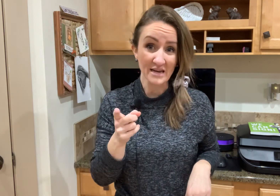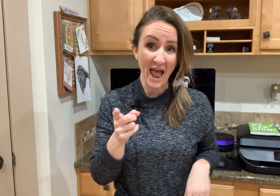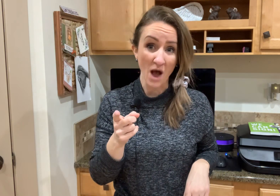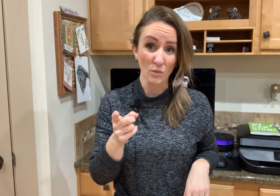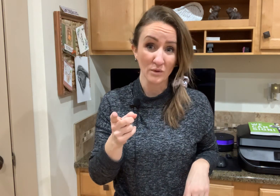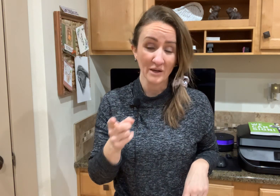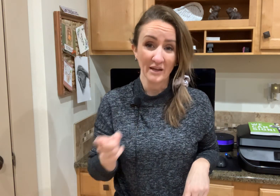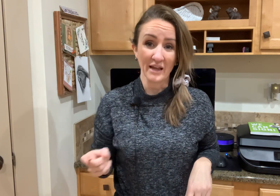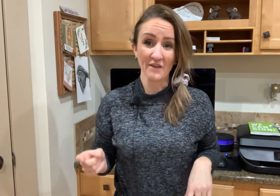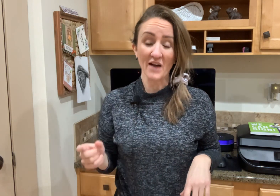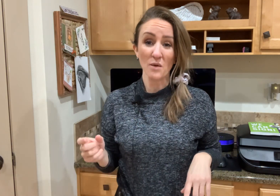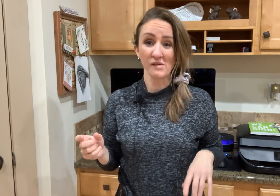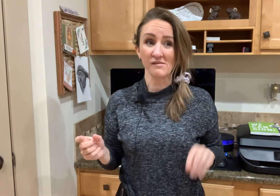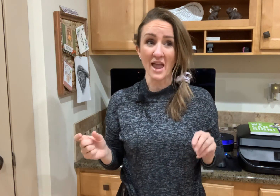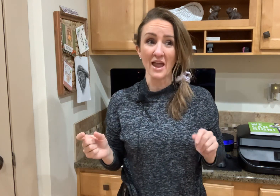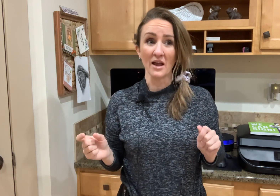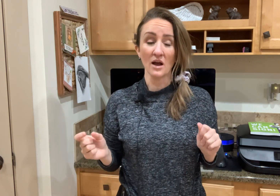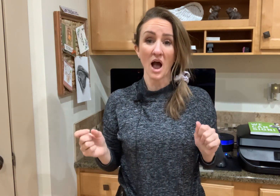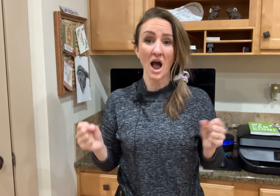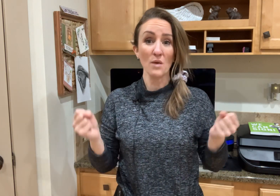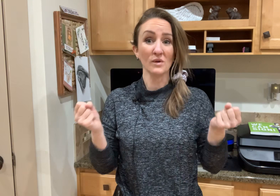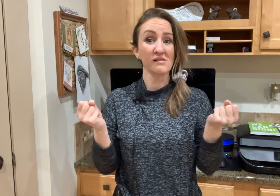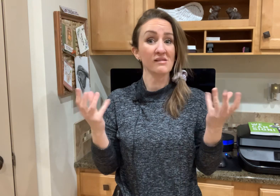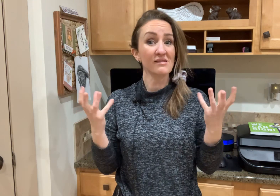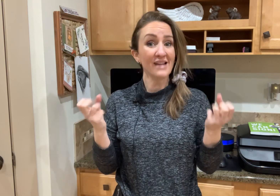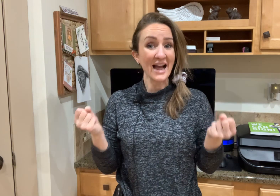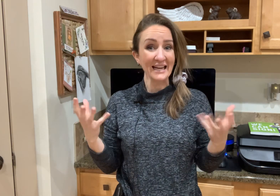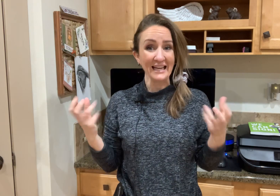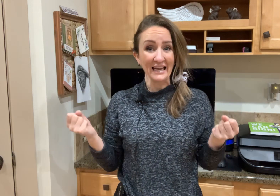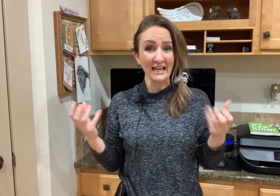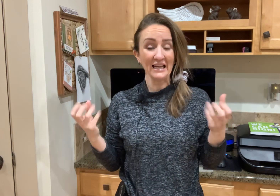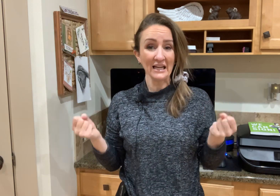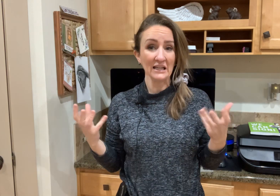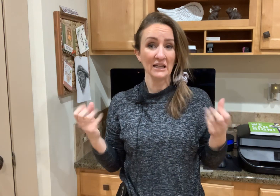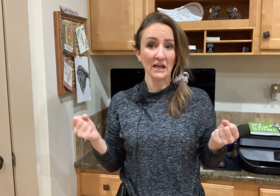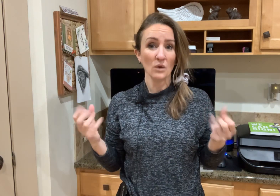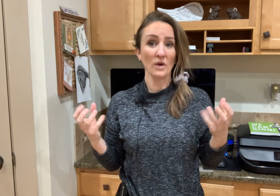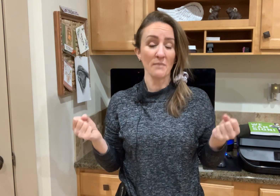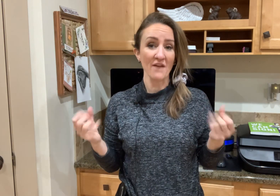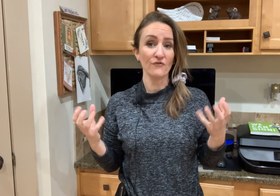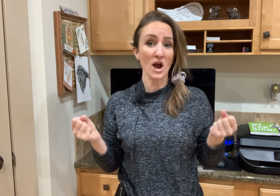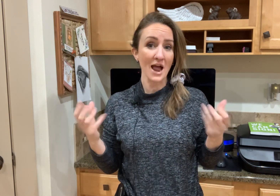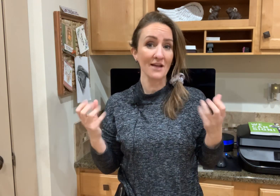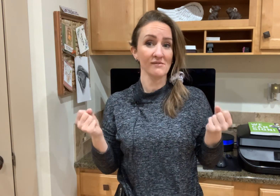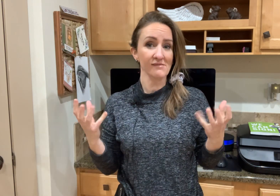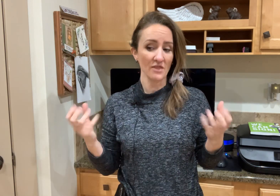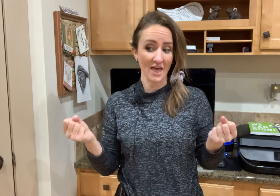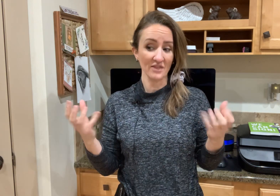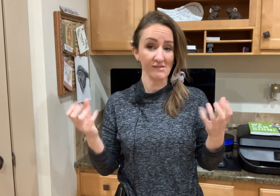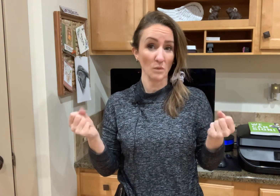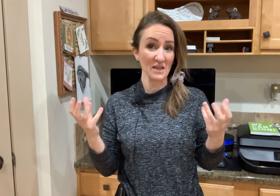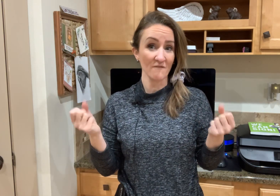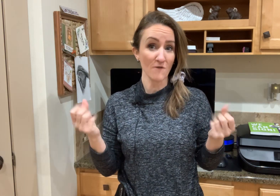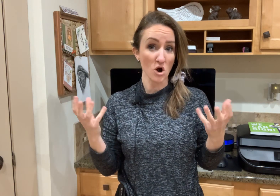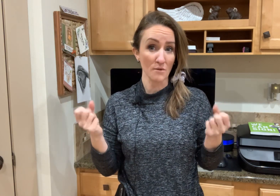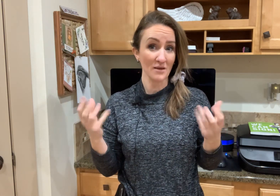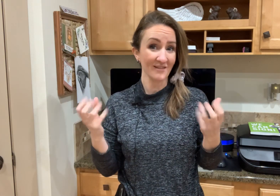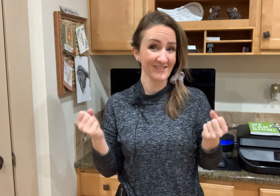noun. If I was saying I was signing with my friends, then this would be the verb,